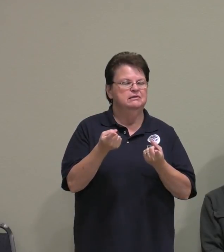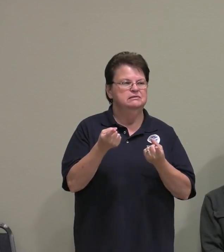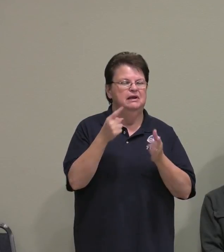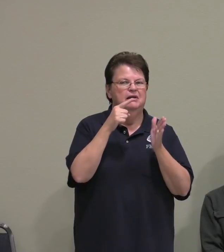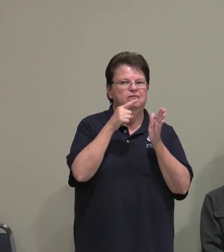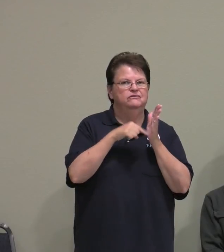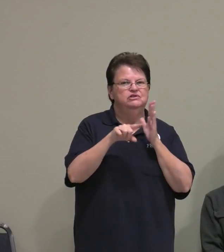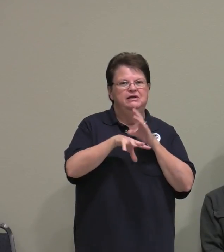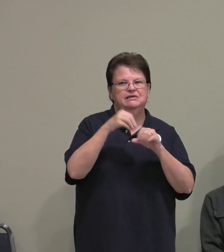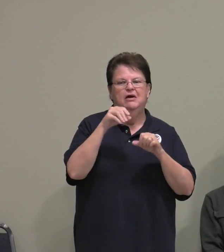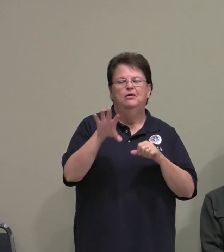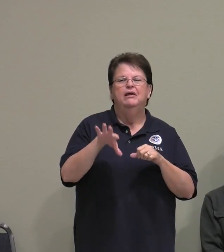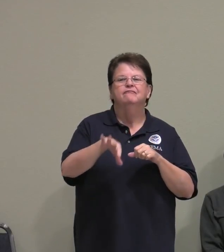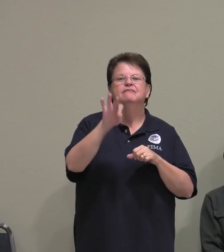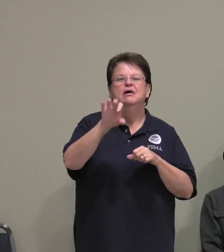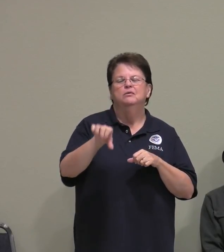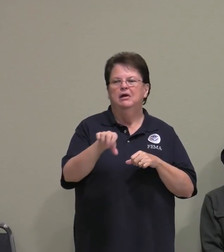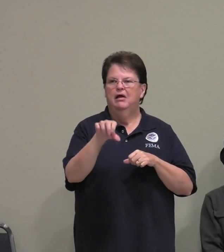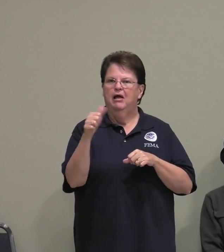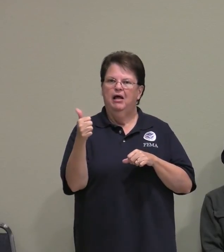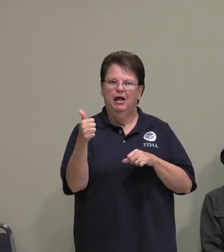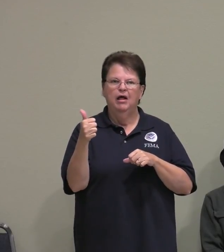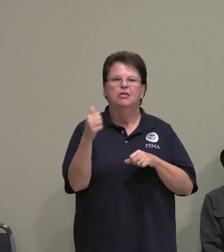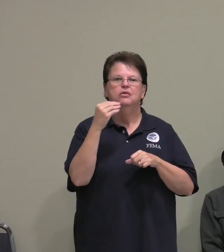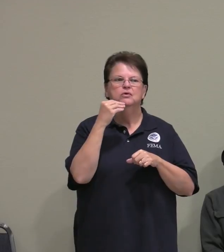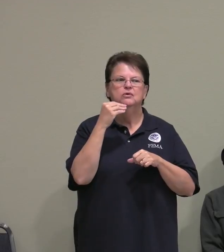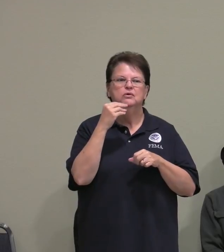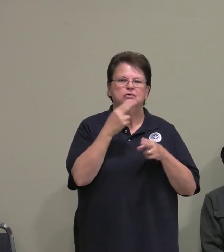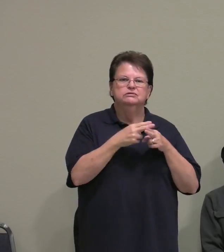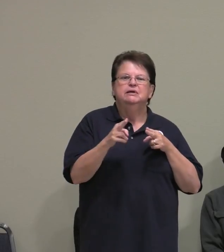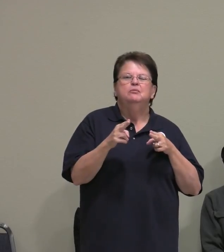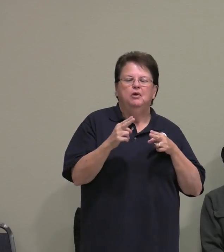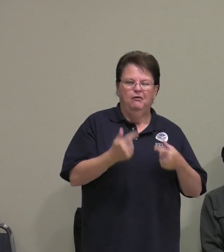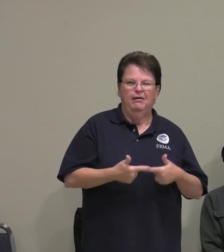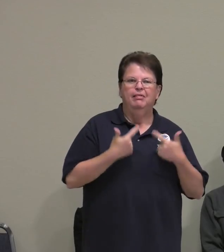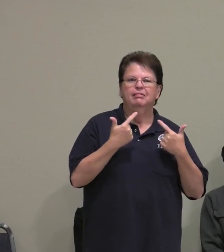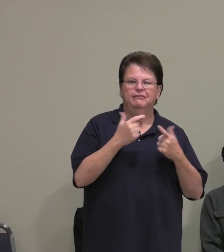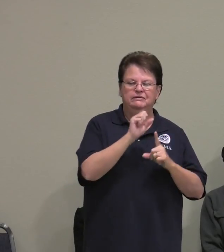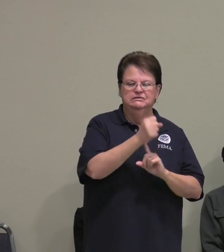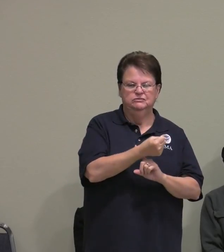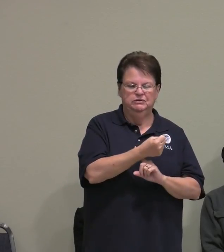already checked out and found a suitable interim living source.